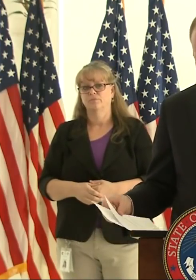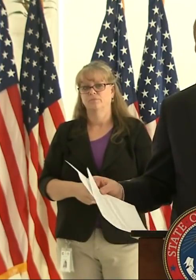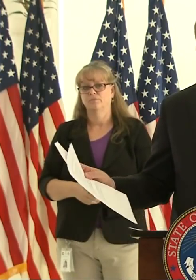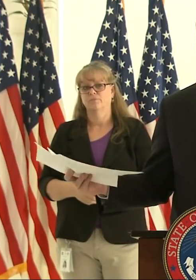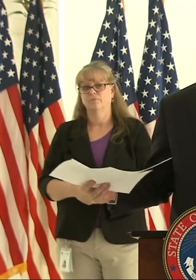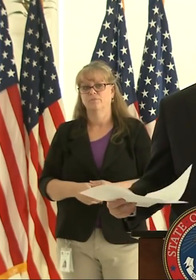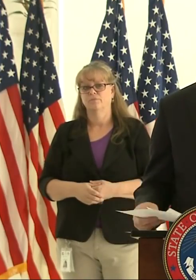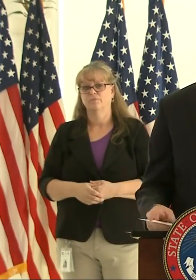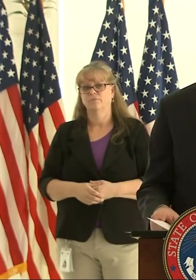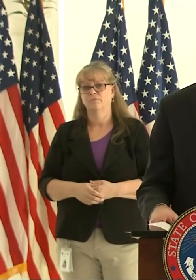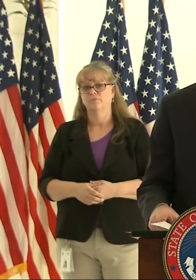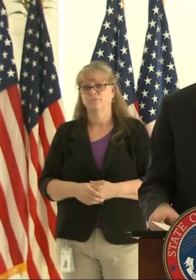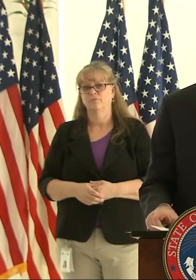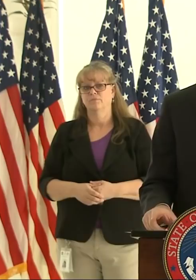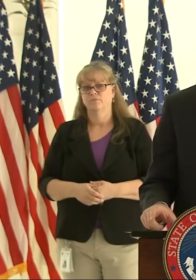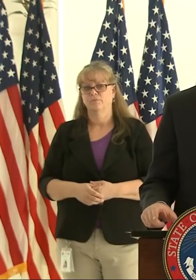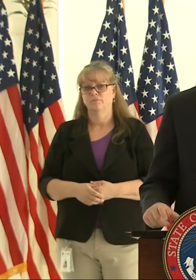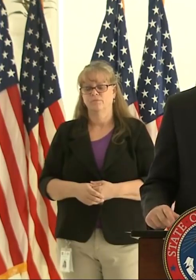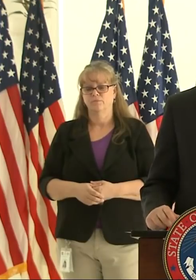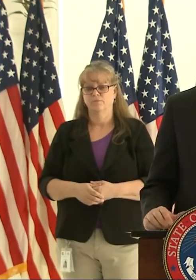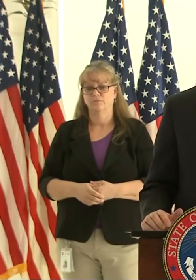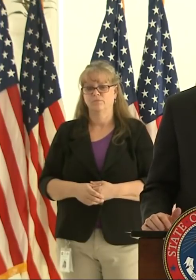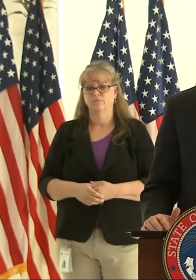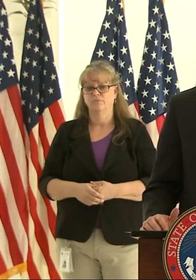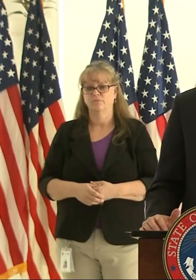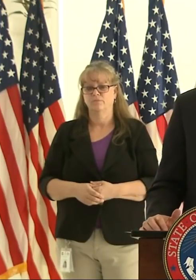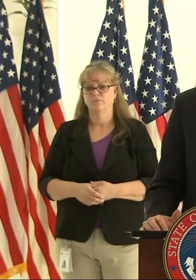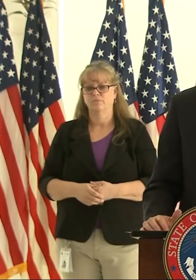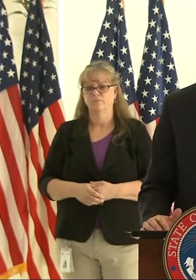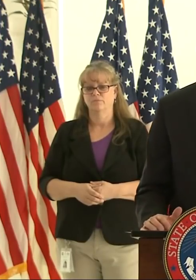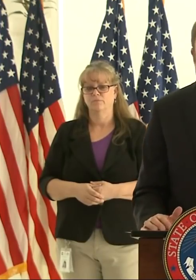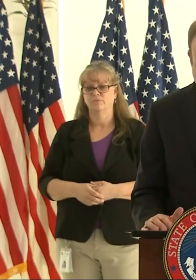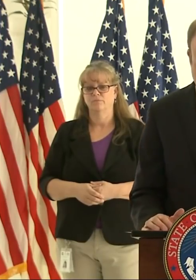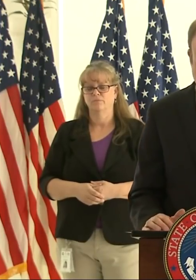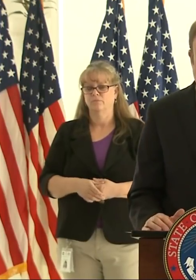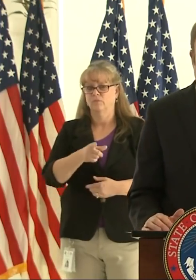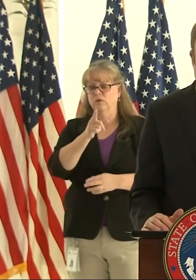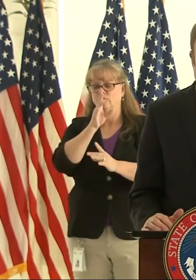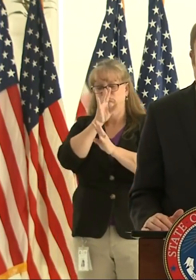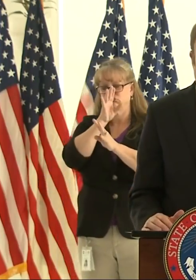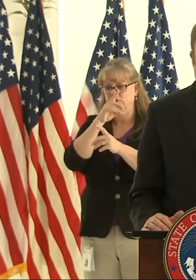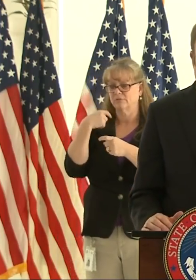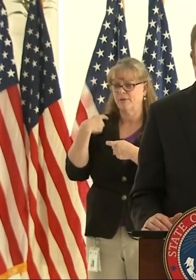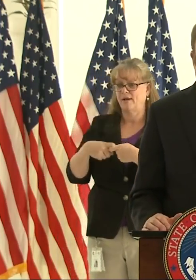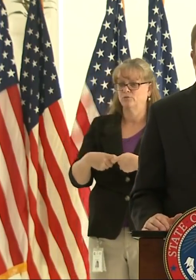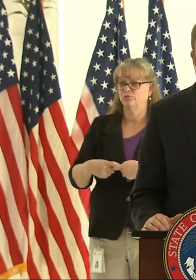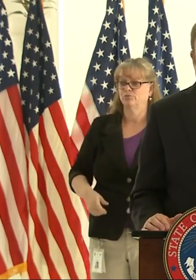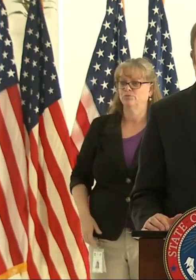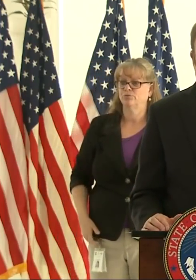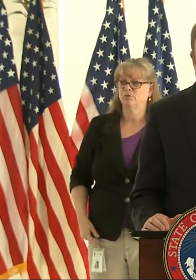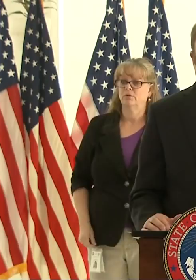disparidades que el coronavirus ha acentuado. ¿Quiénes son los integrantes de ese